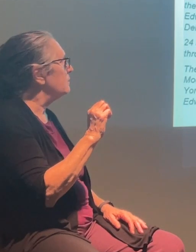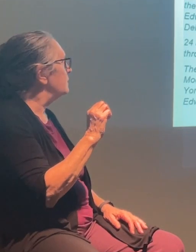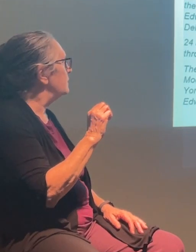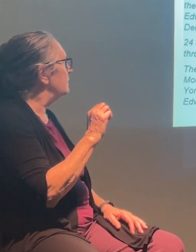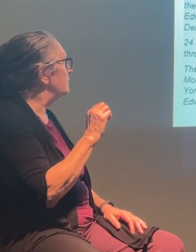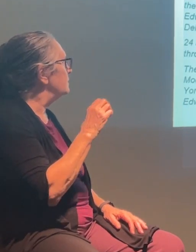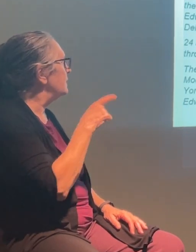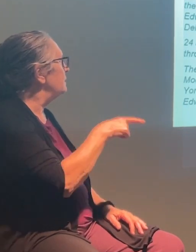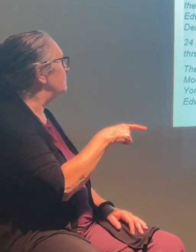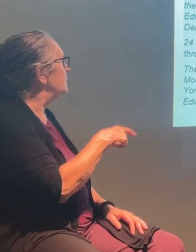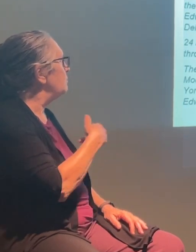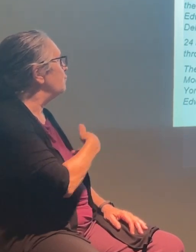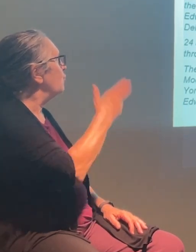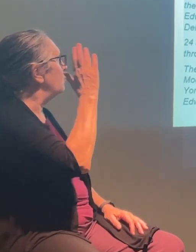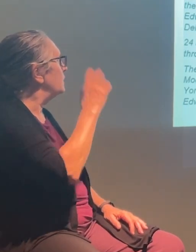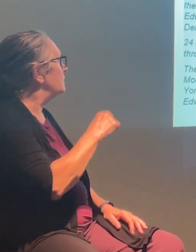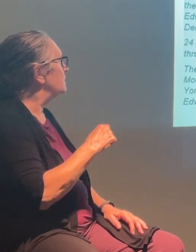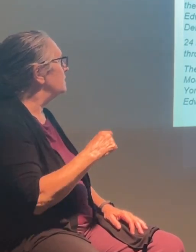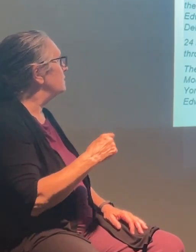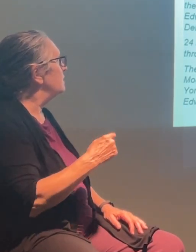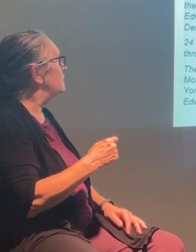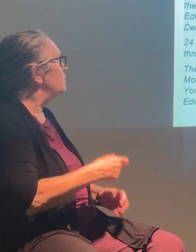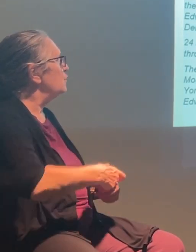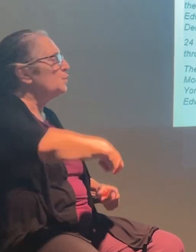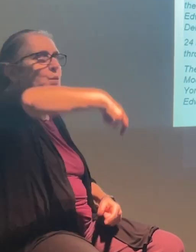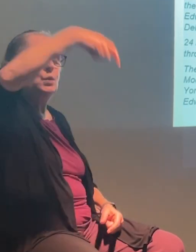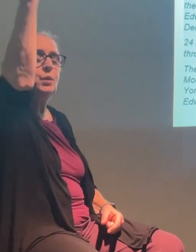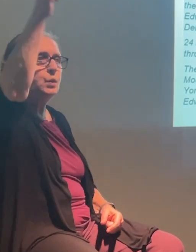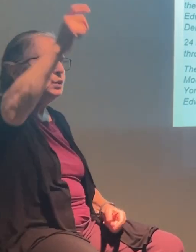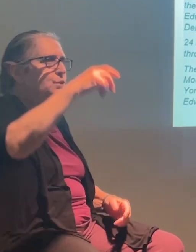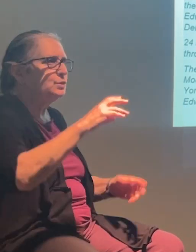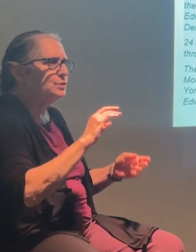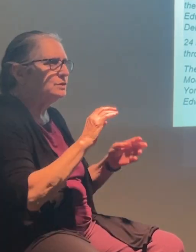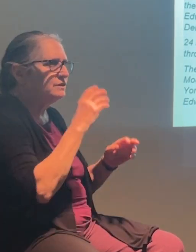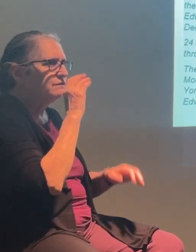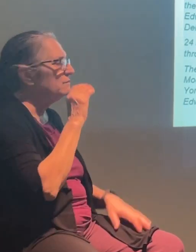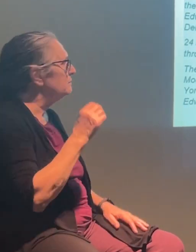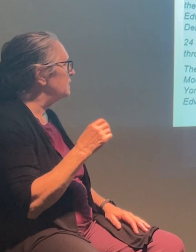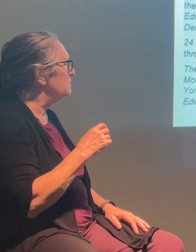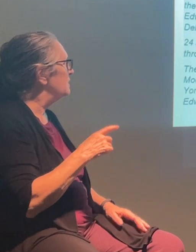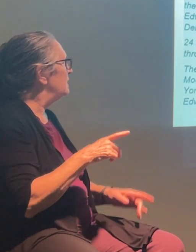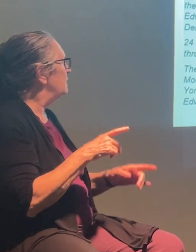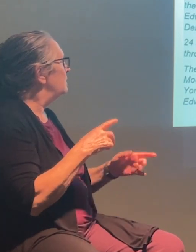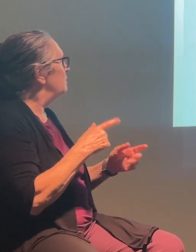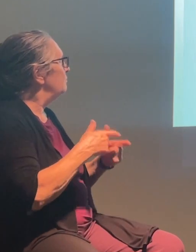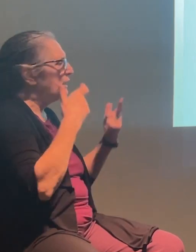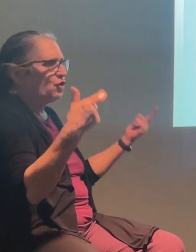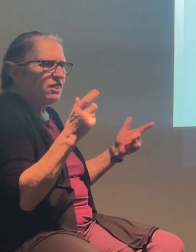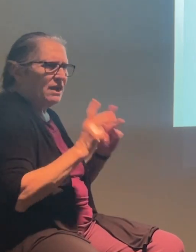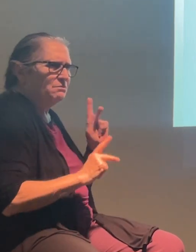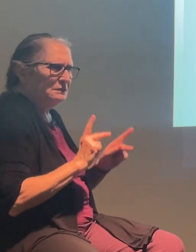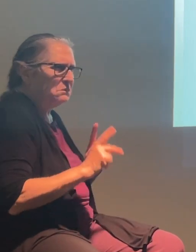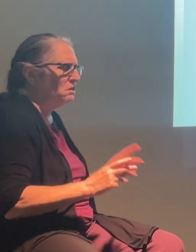no-no. But look at the size of those things. I mean, they're huge, the size of people.